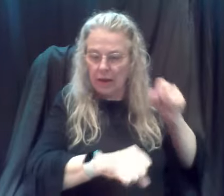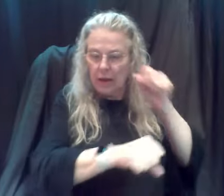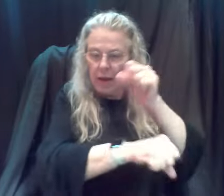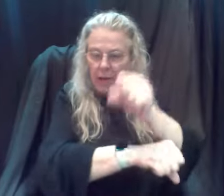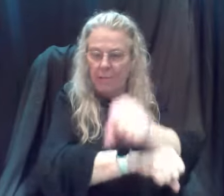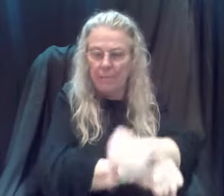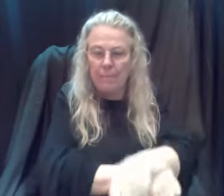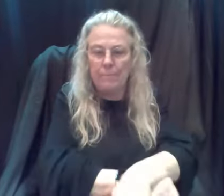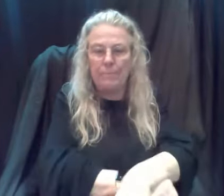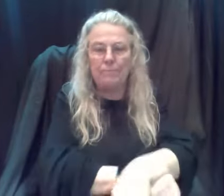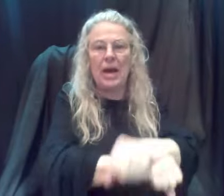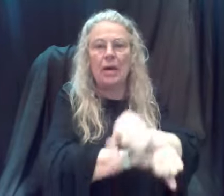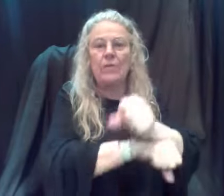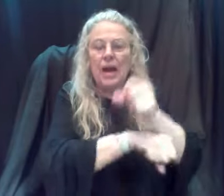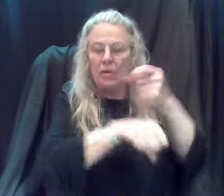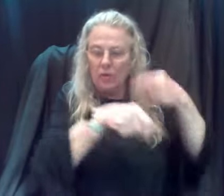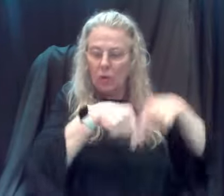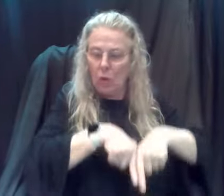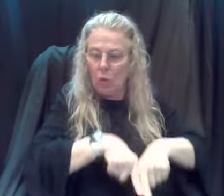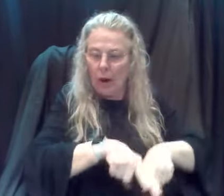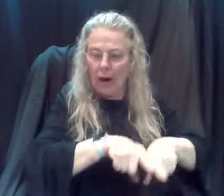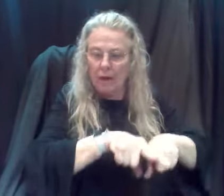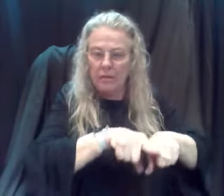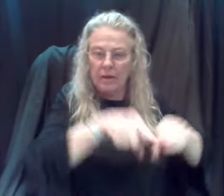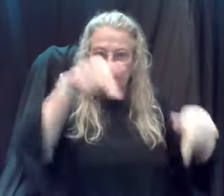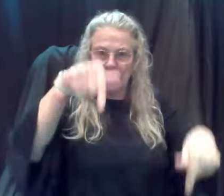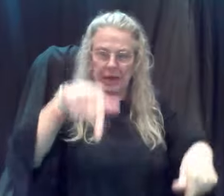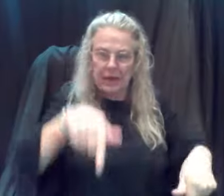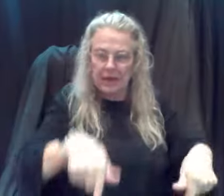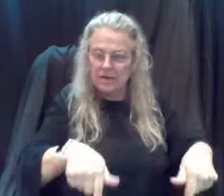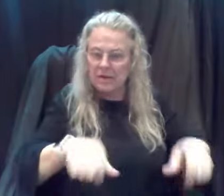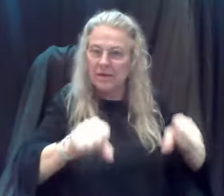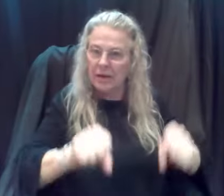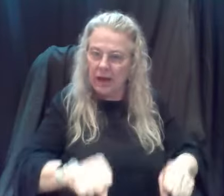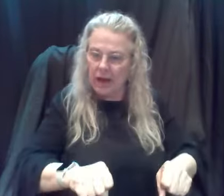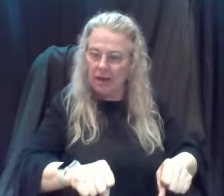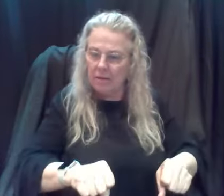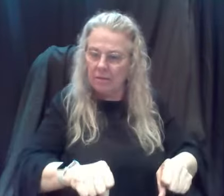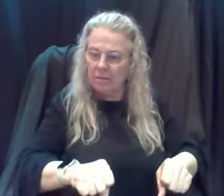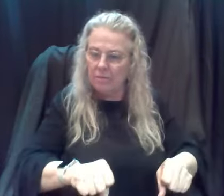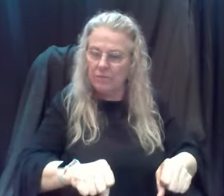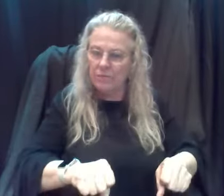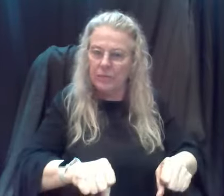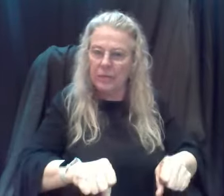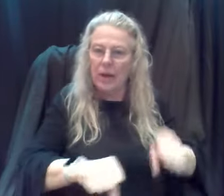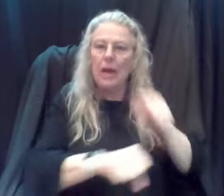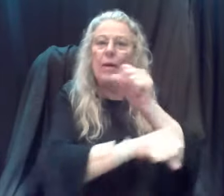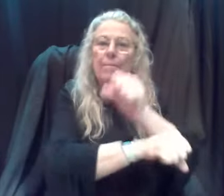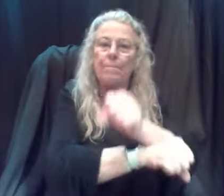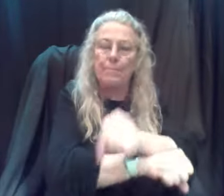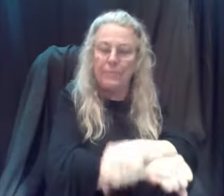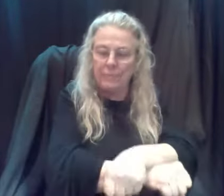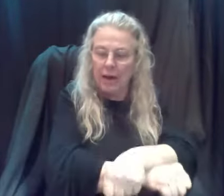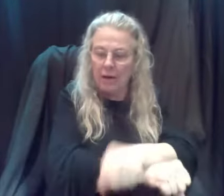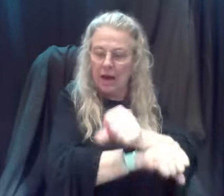Bow down while knees can. Bow down